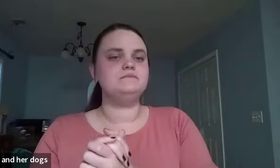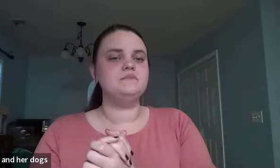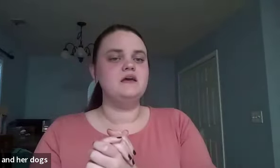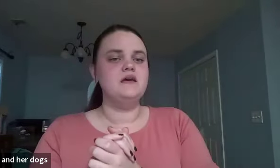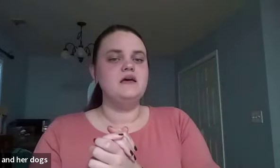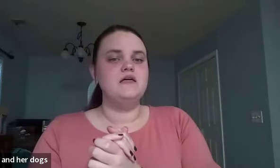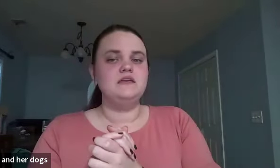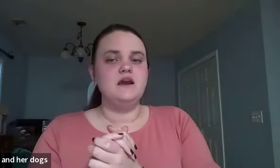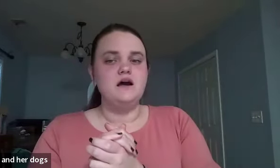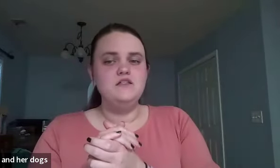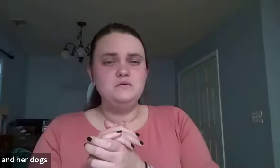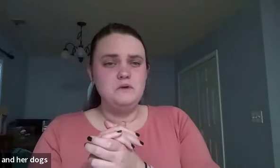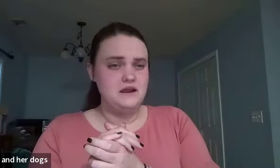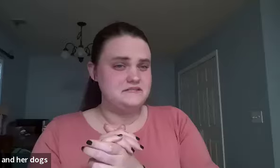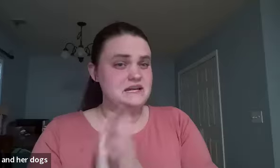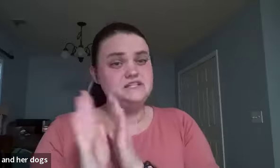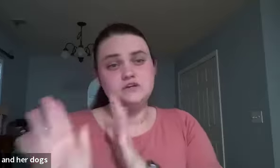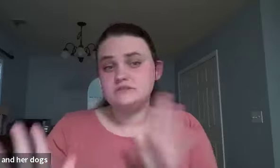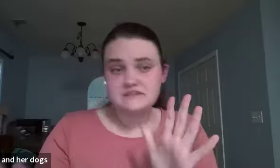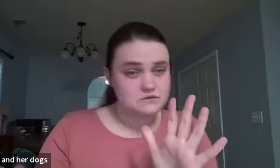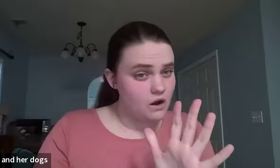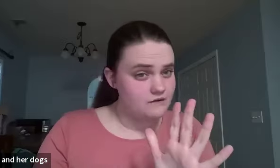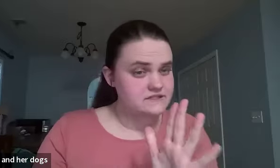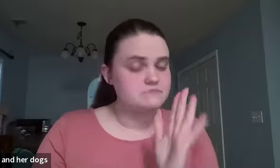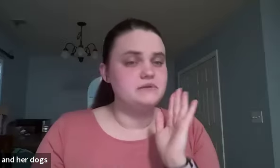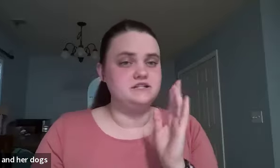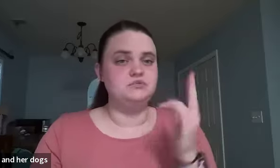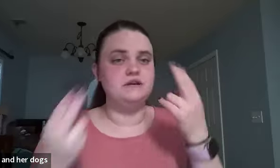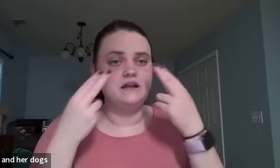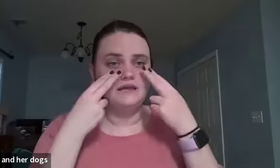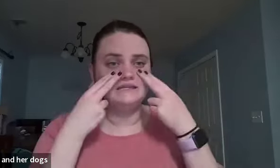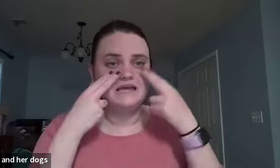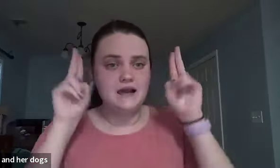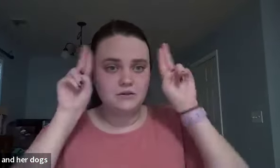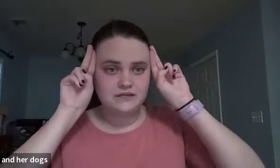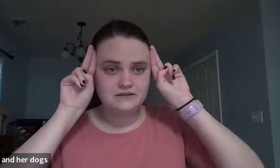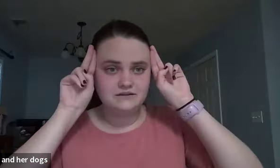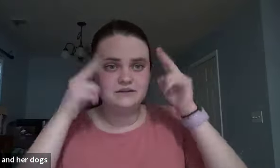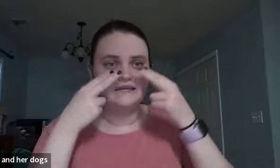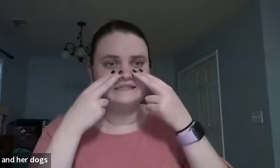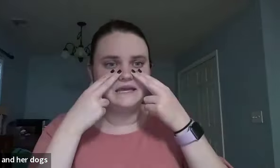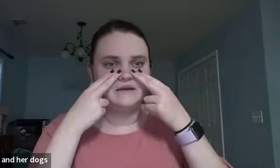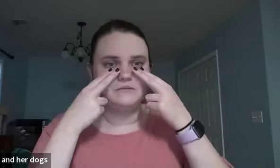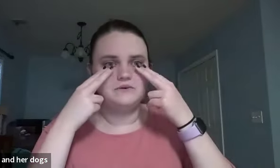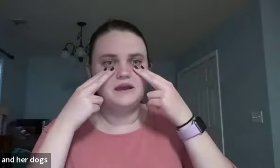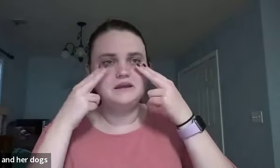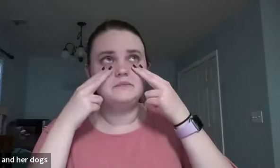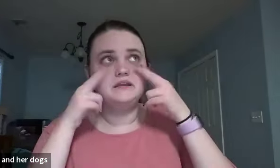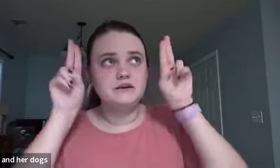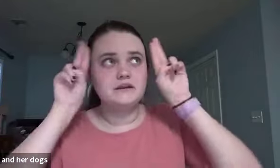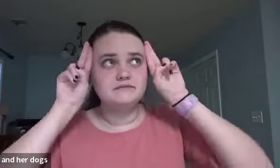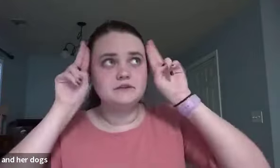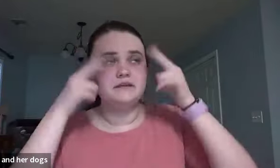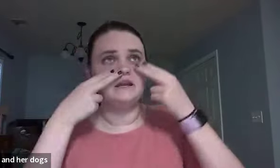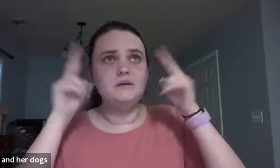Halloween. The other one I've seen, I don't see this one often, but I do point it out, is Halloween. It's like kind of coming here and then flipping it